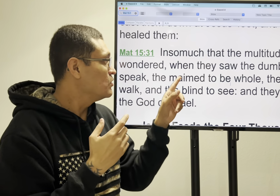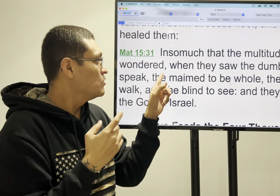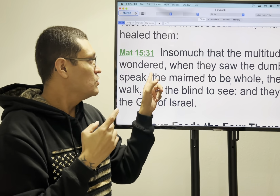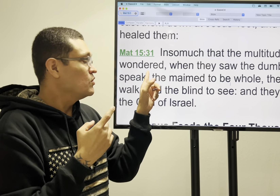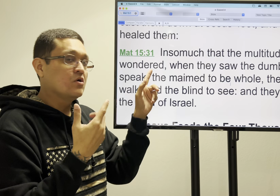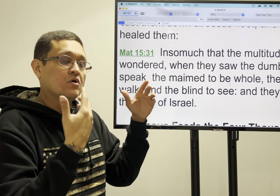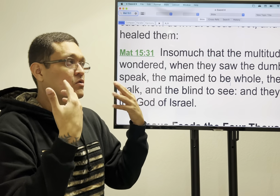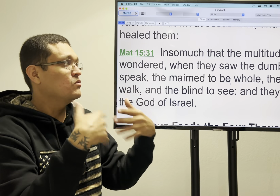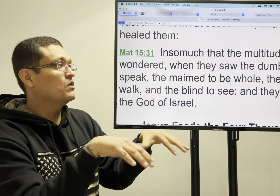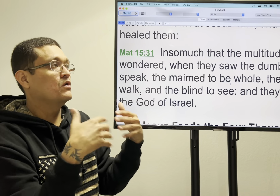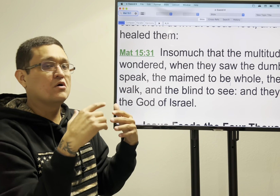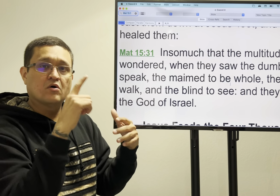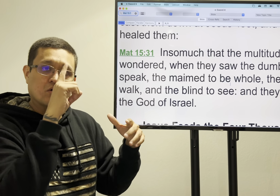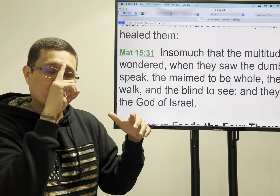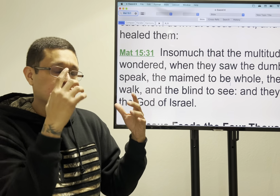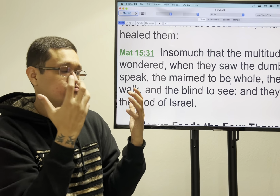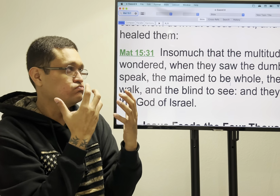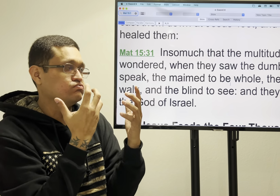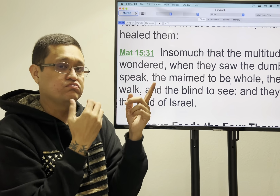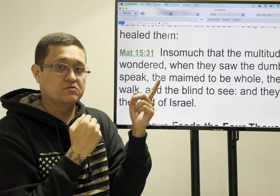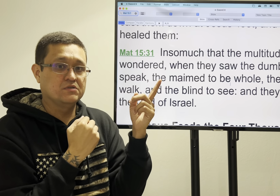And so much that the multitude wondered